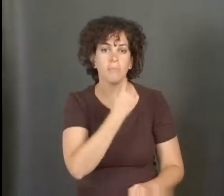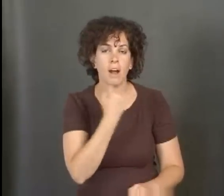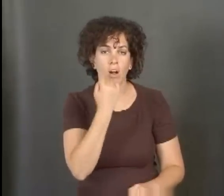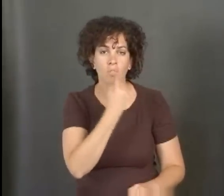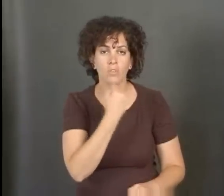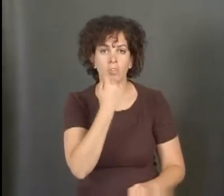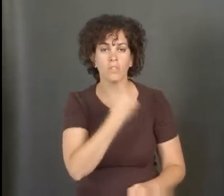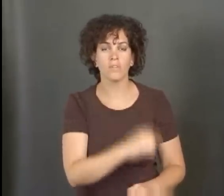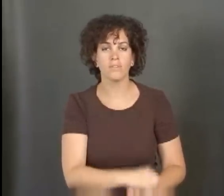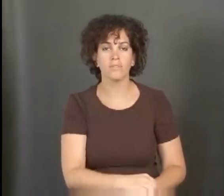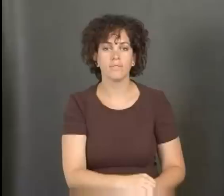Mouth.